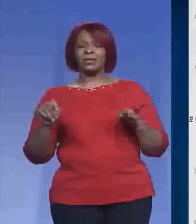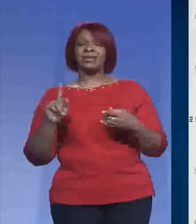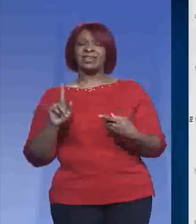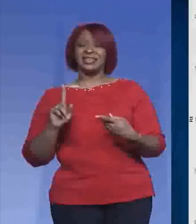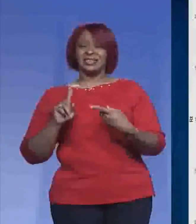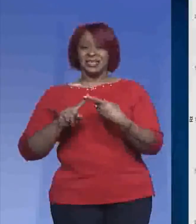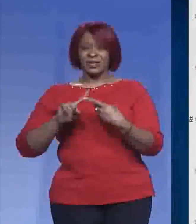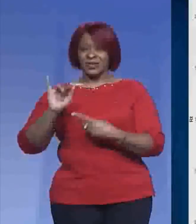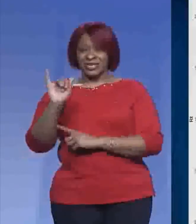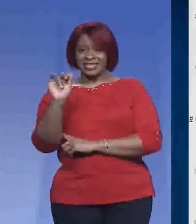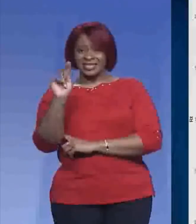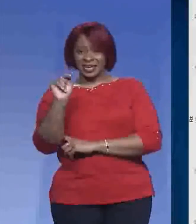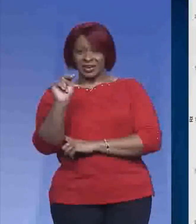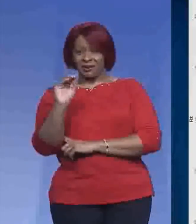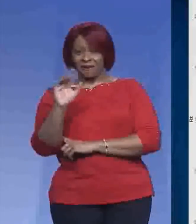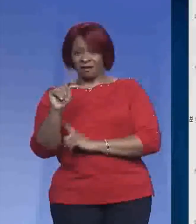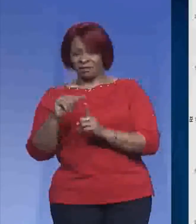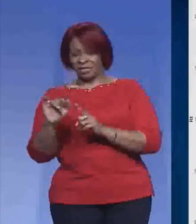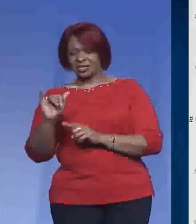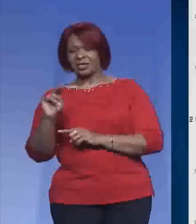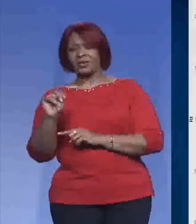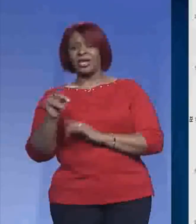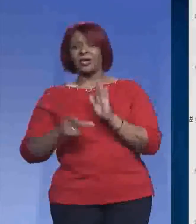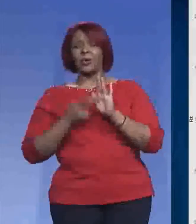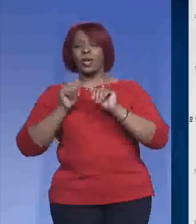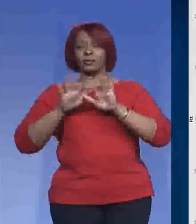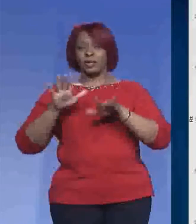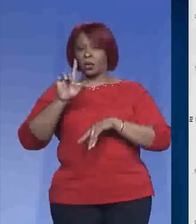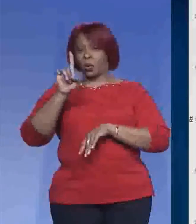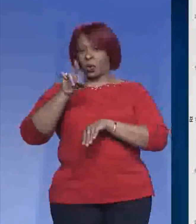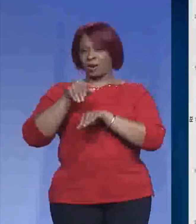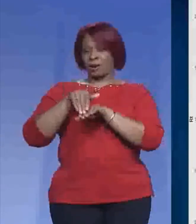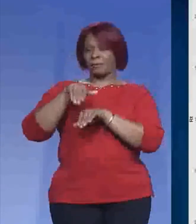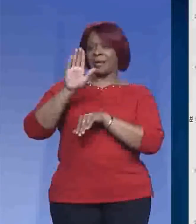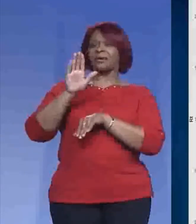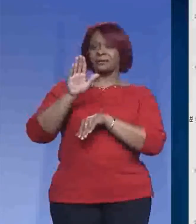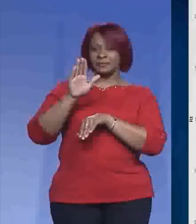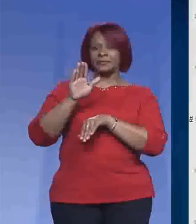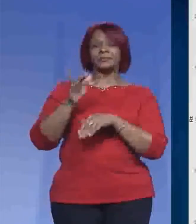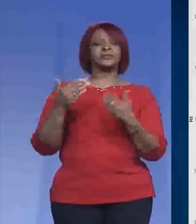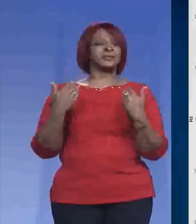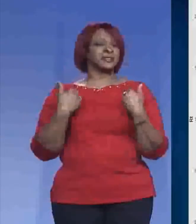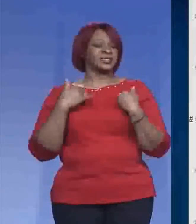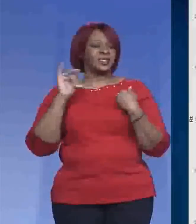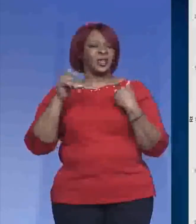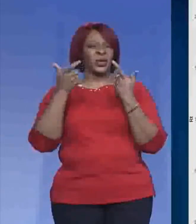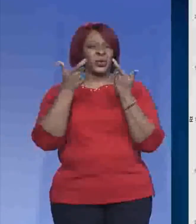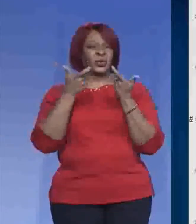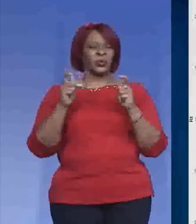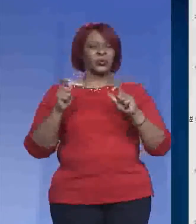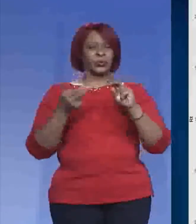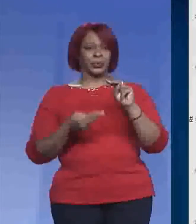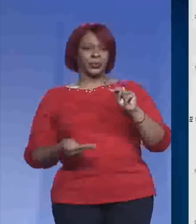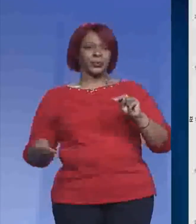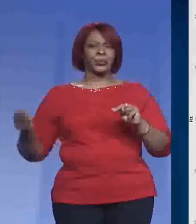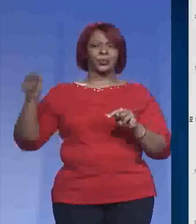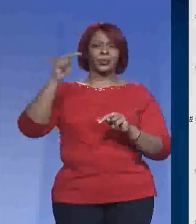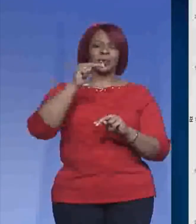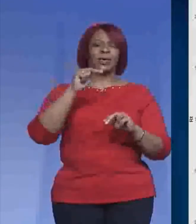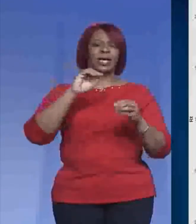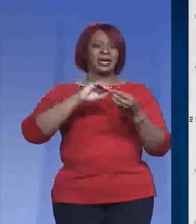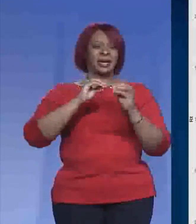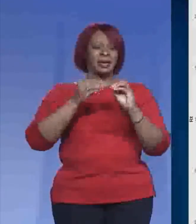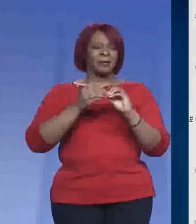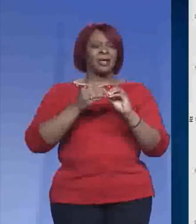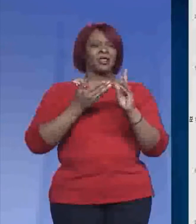until January, the reproductive rate was above 1, and that was when we were having that great surge of cases that took